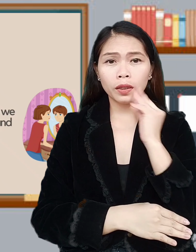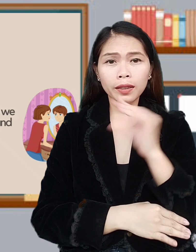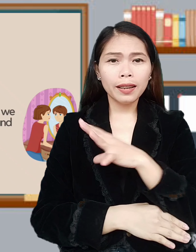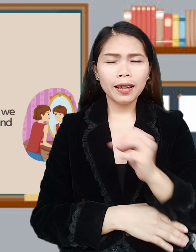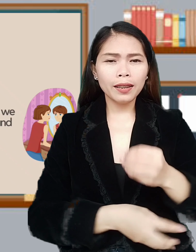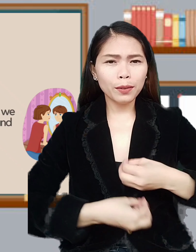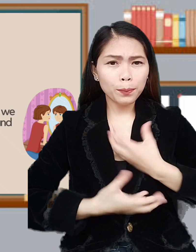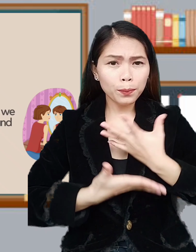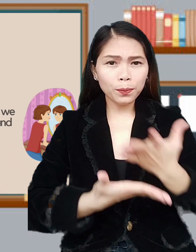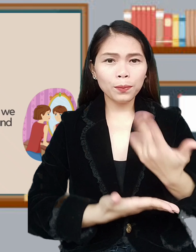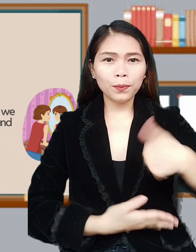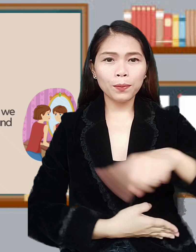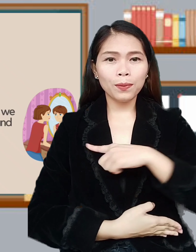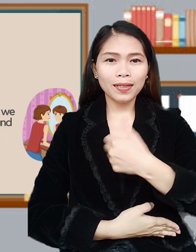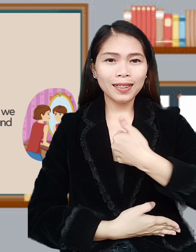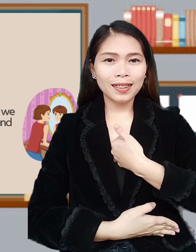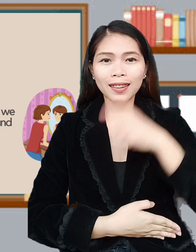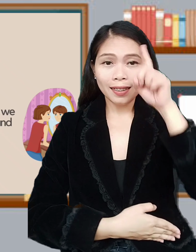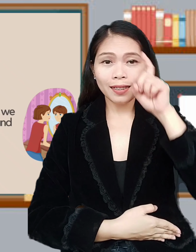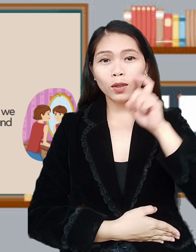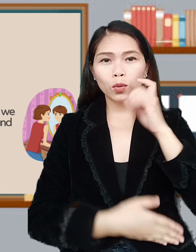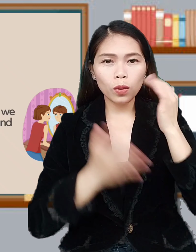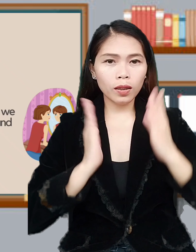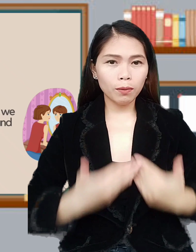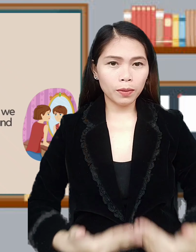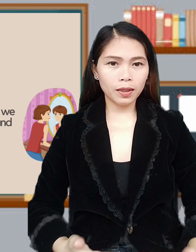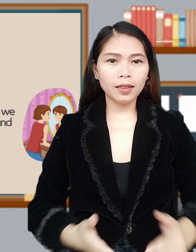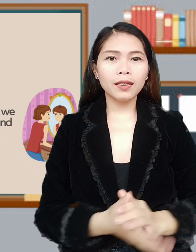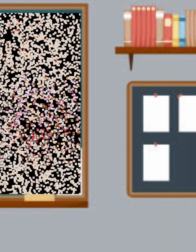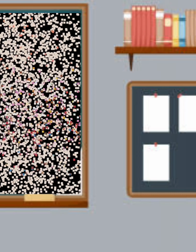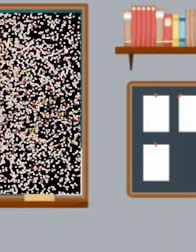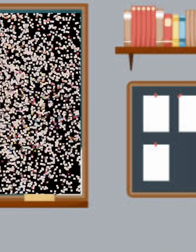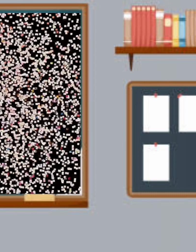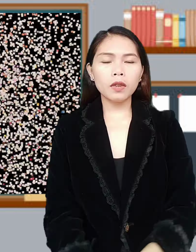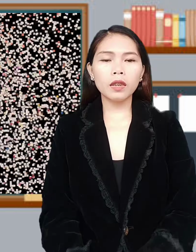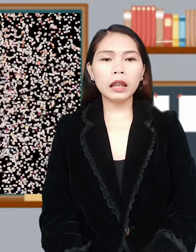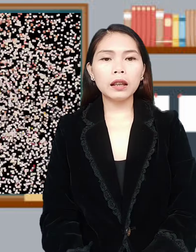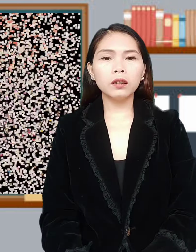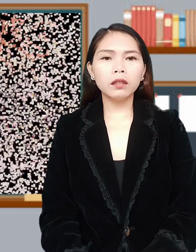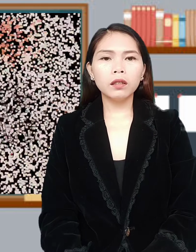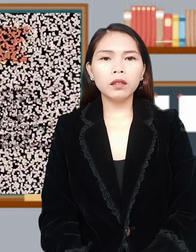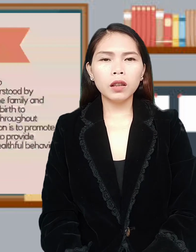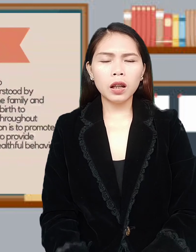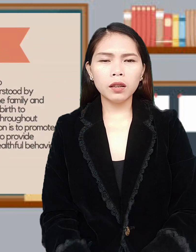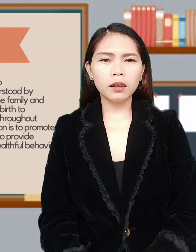we experience and express ourselves as a sexual being.